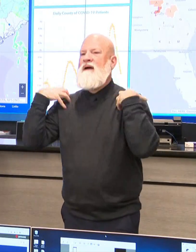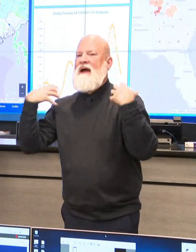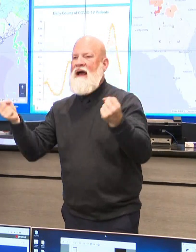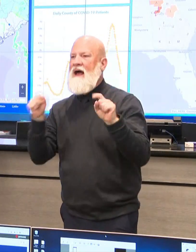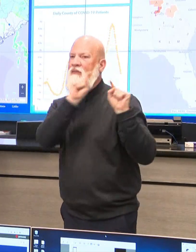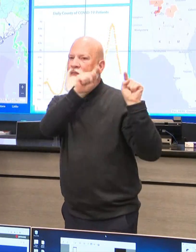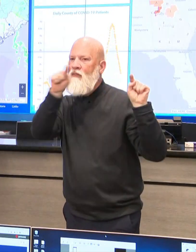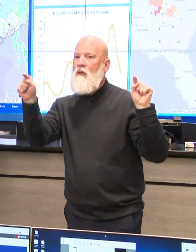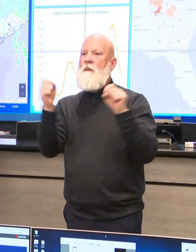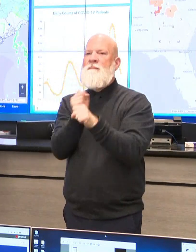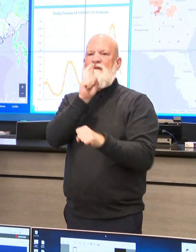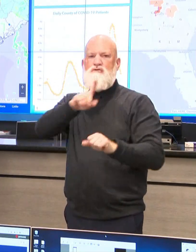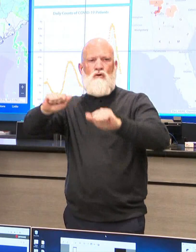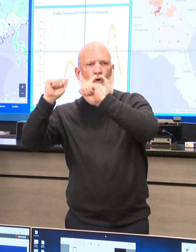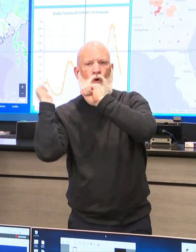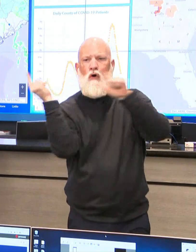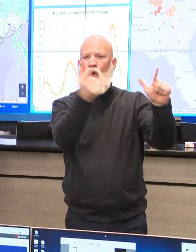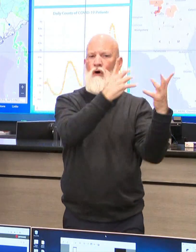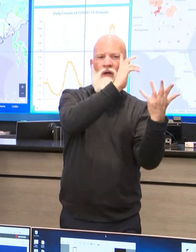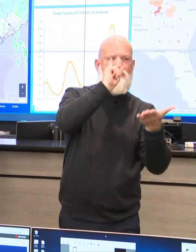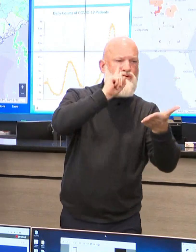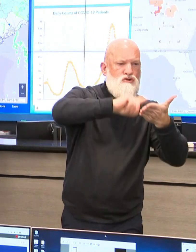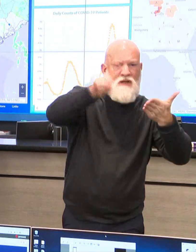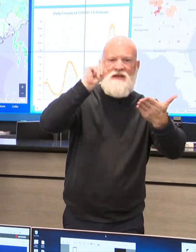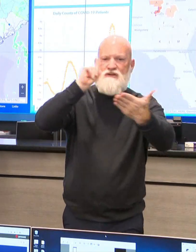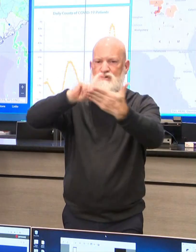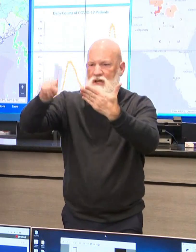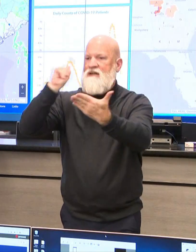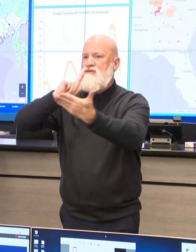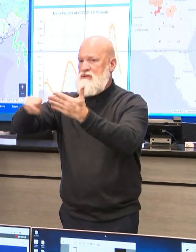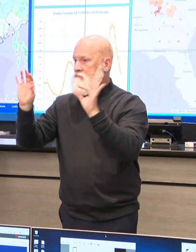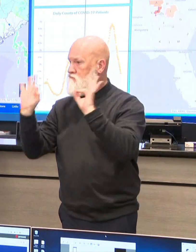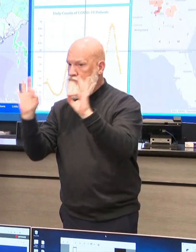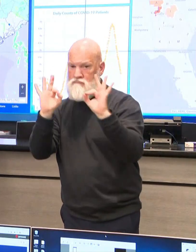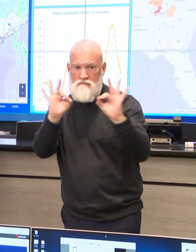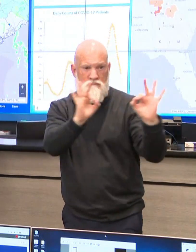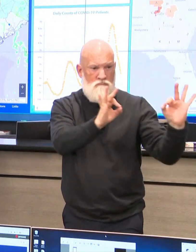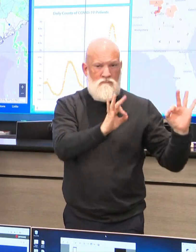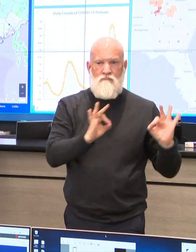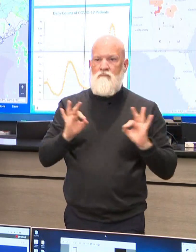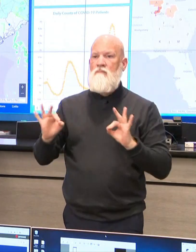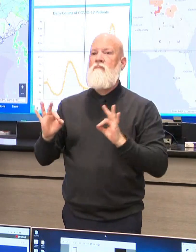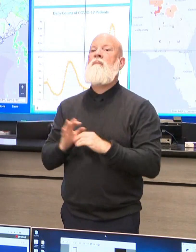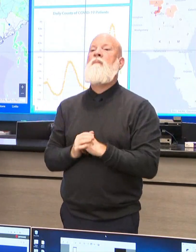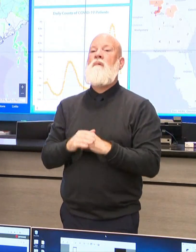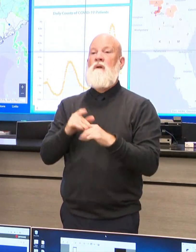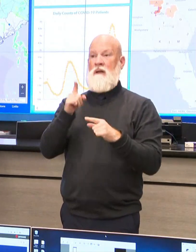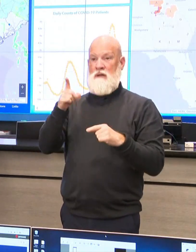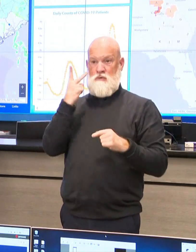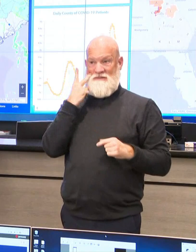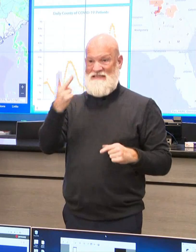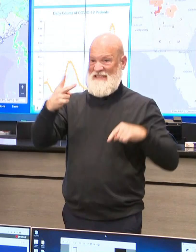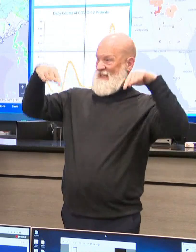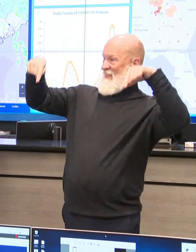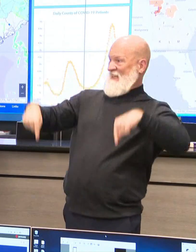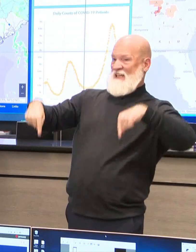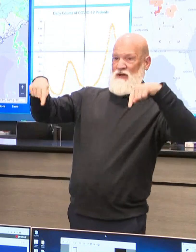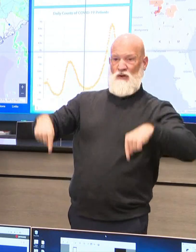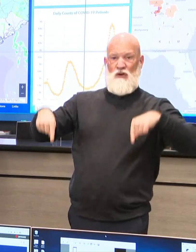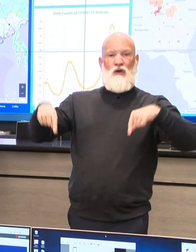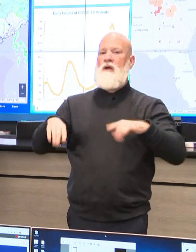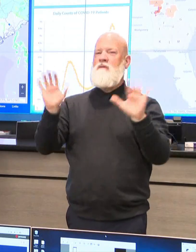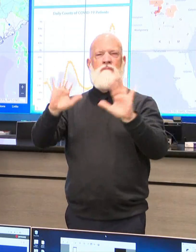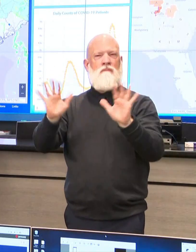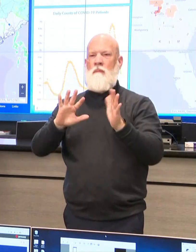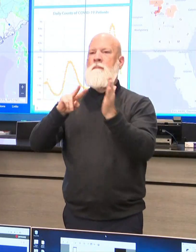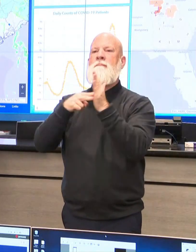safe and moving through that. Anything else that you might not see here is because it was not vital to the mission that we have